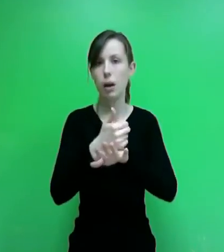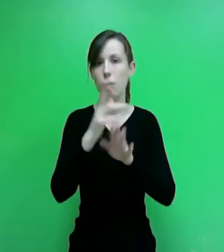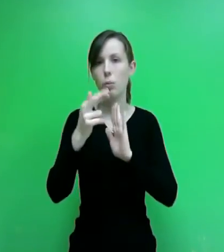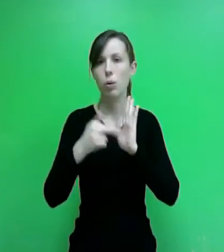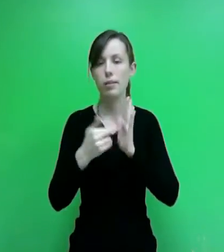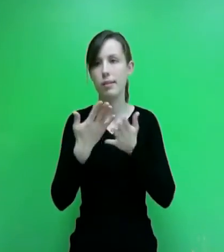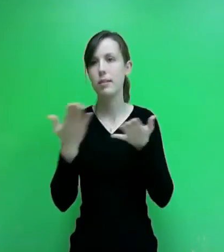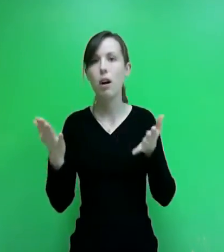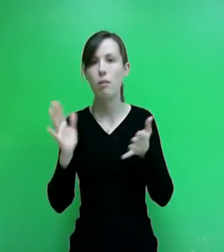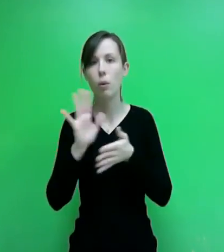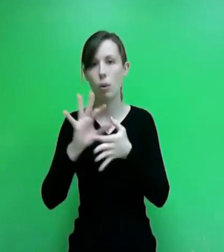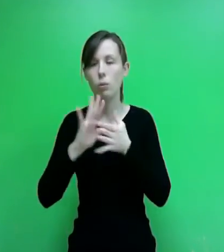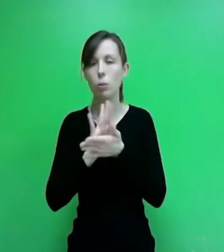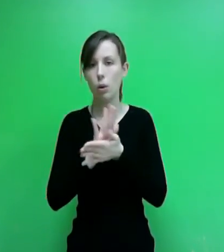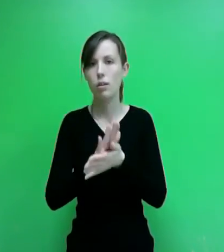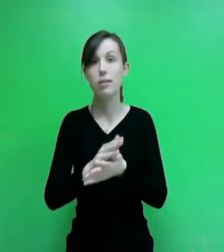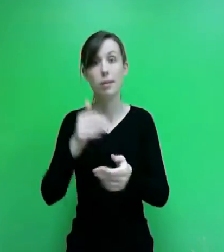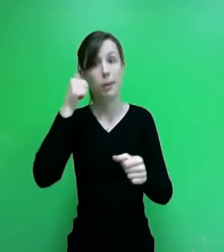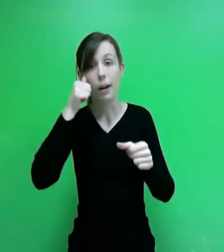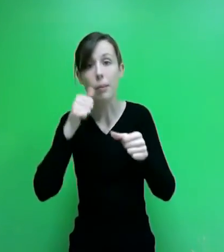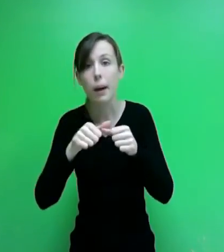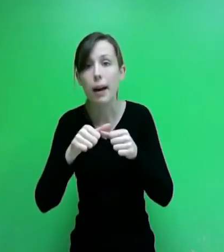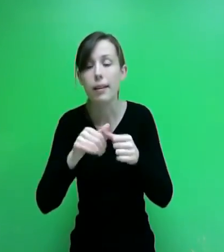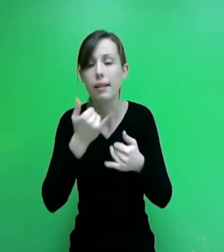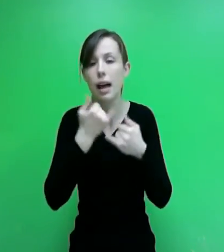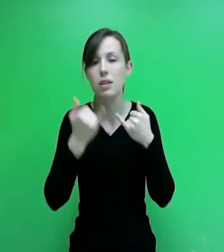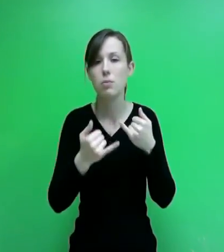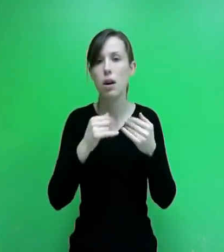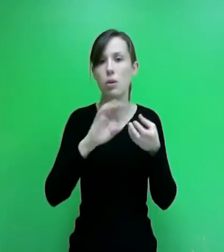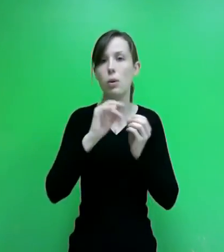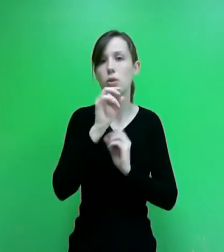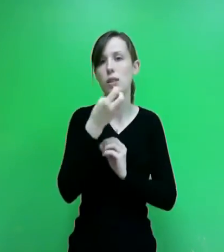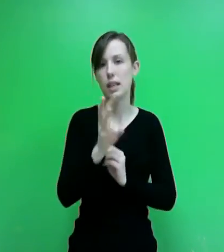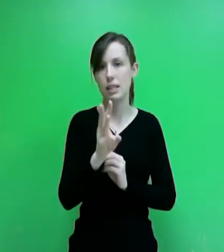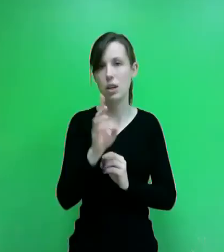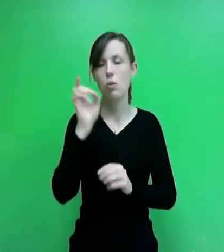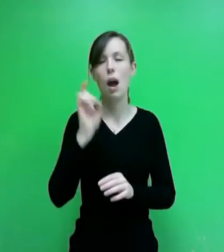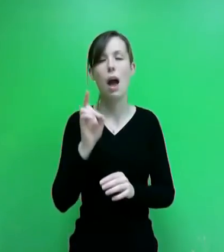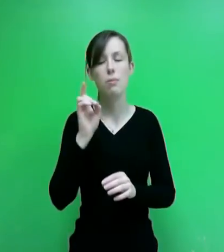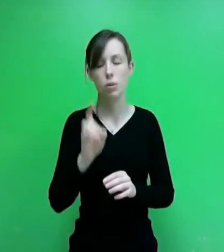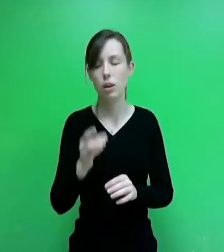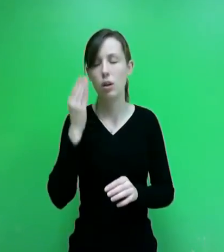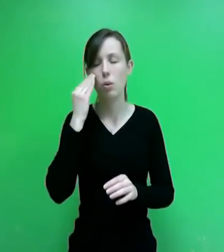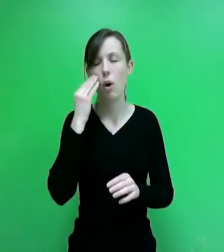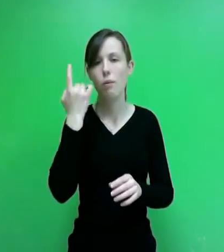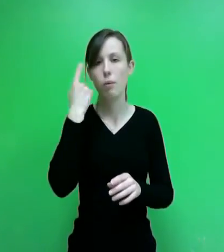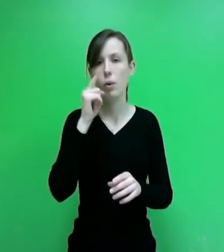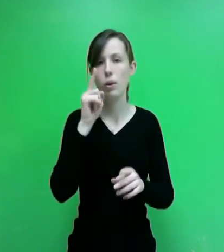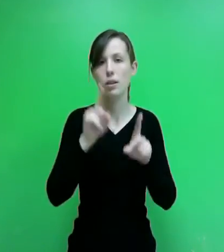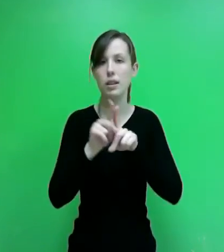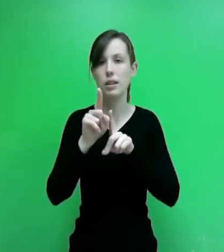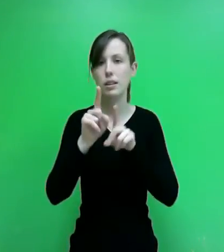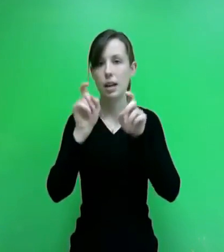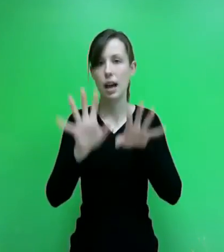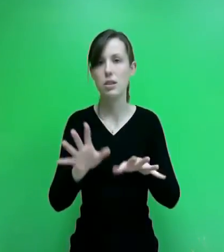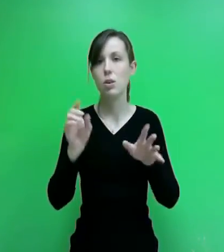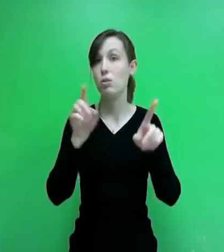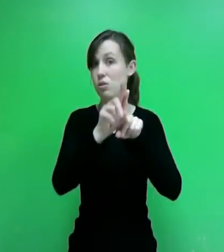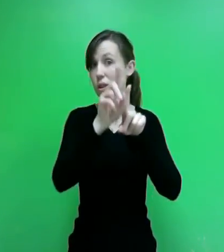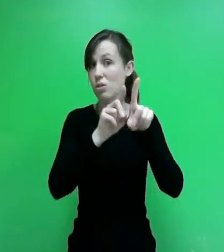mind. And last one, question 16. You absolutely need to know this for your test, so put a star next to it. The first 10